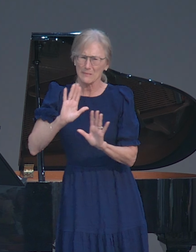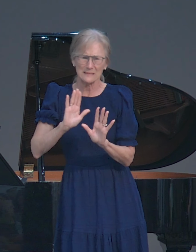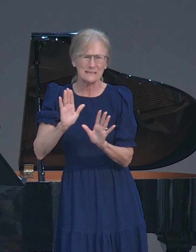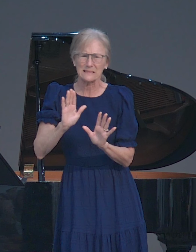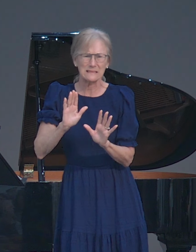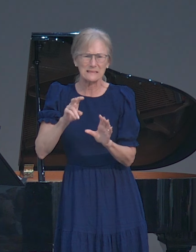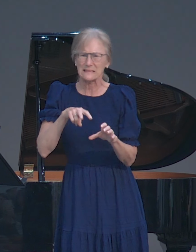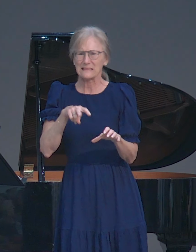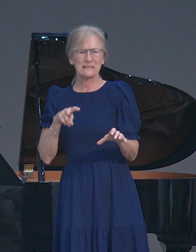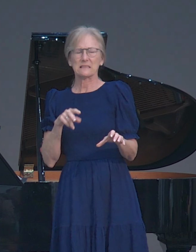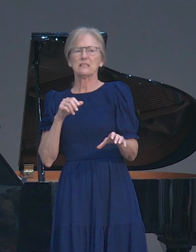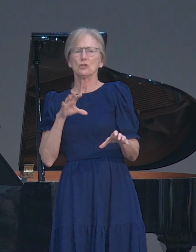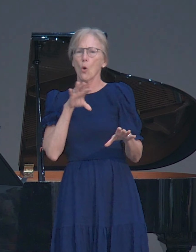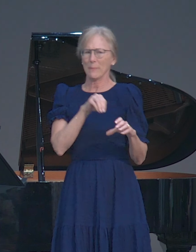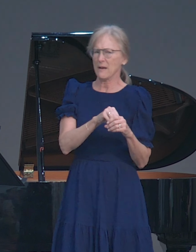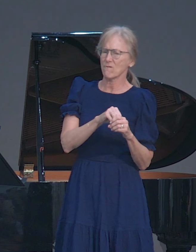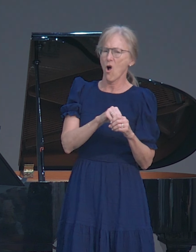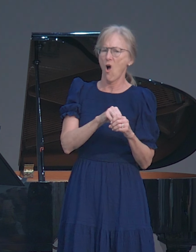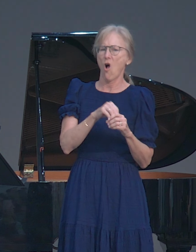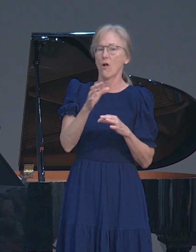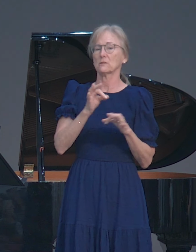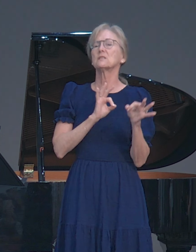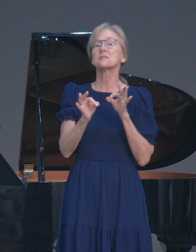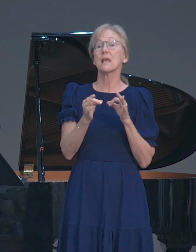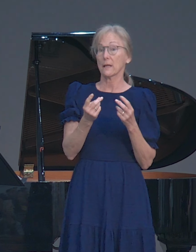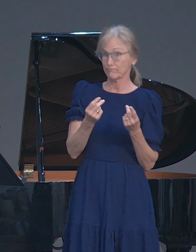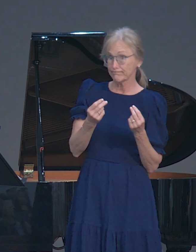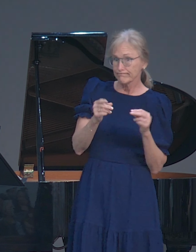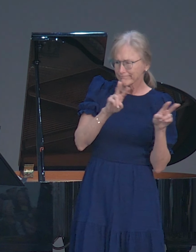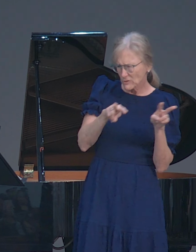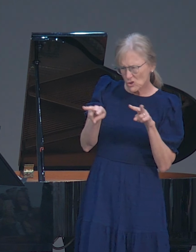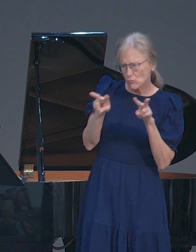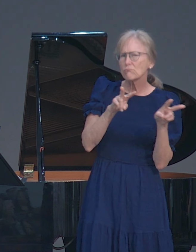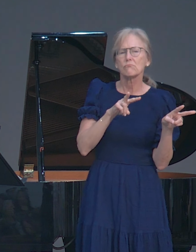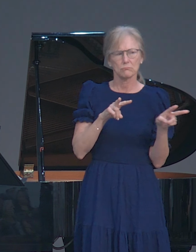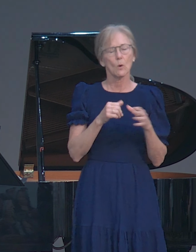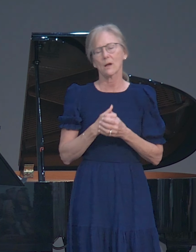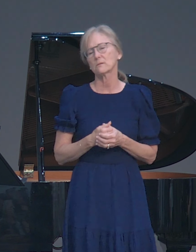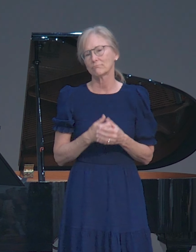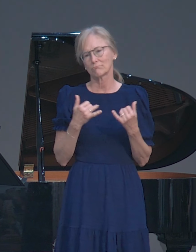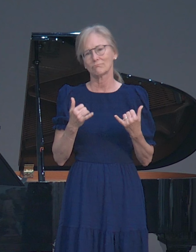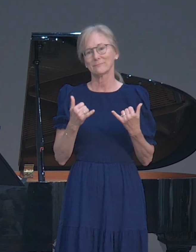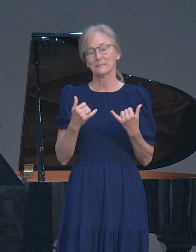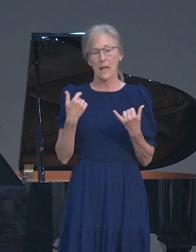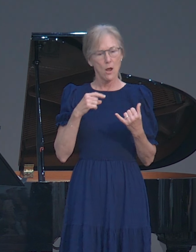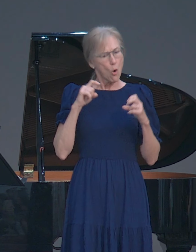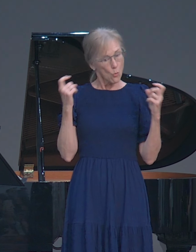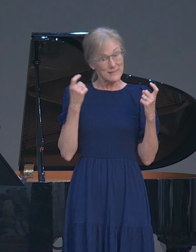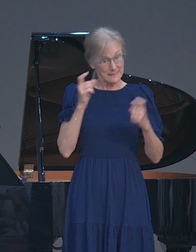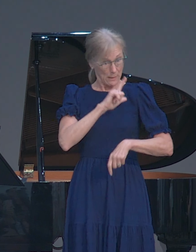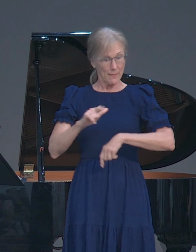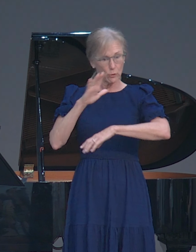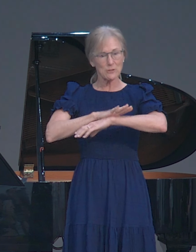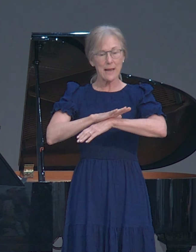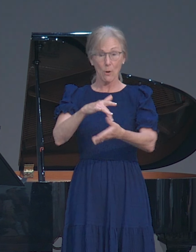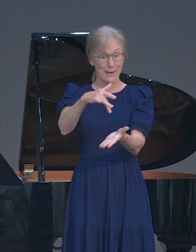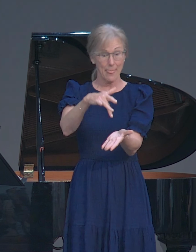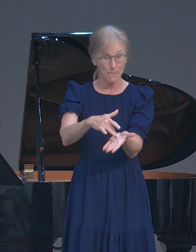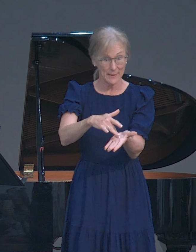and listen instead of eating and drinking with us. We're celebrating the Lord's table in the middle of our song service. Well, why do we do